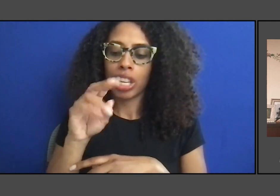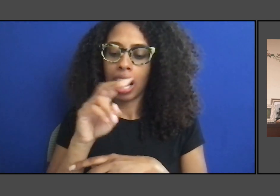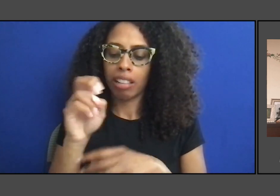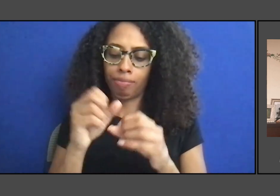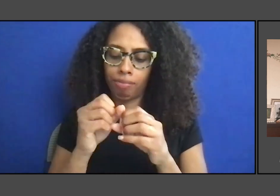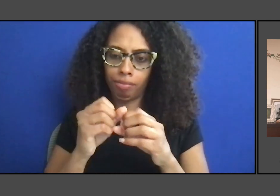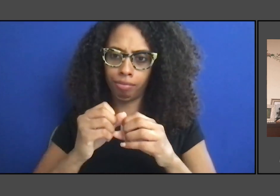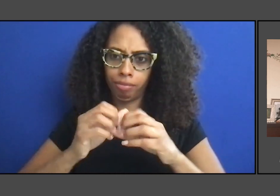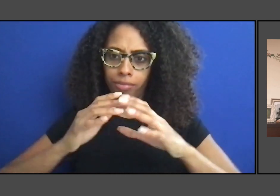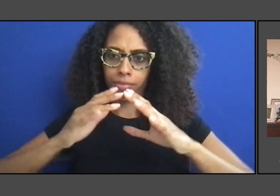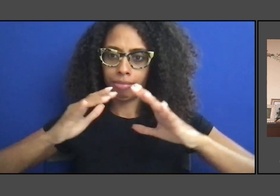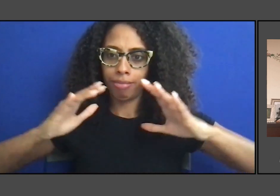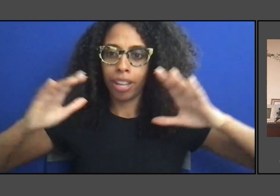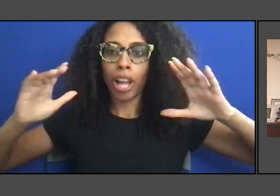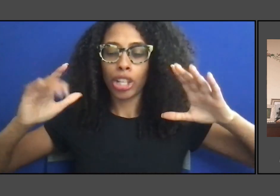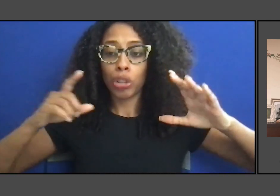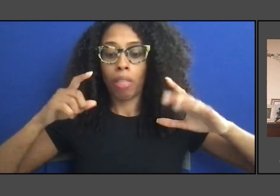um,